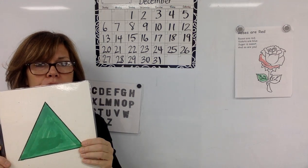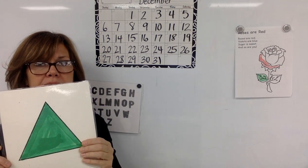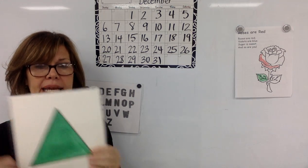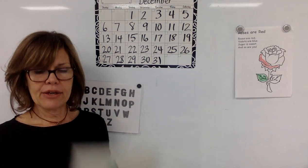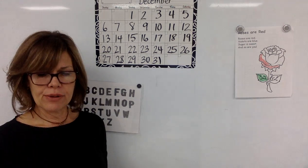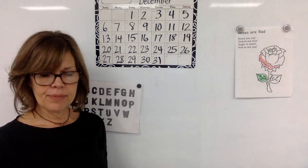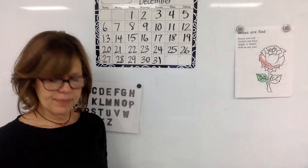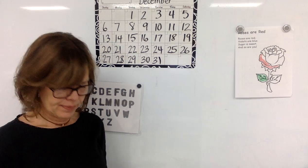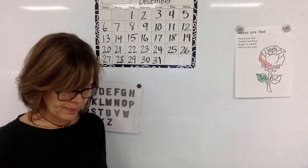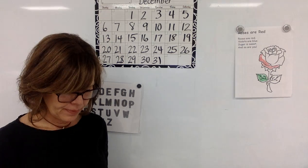triangle,